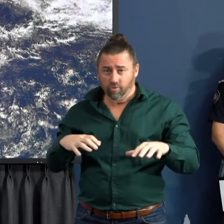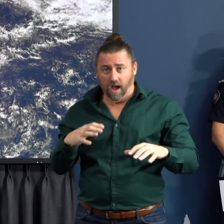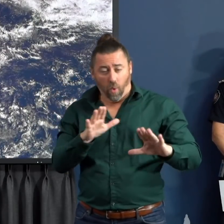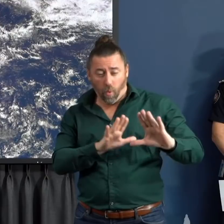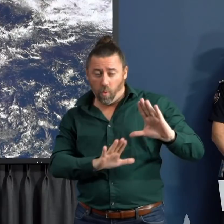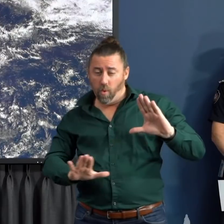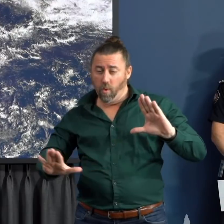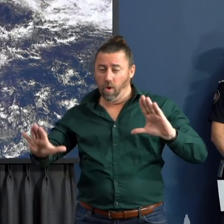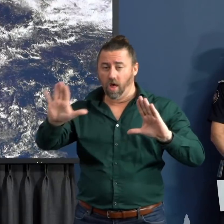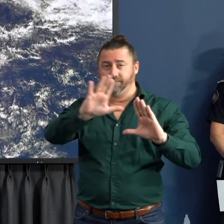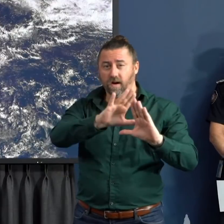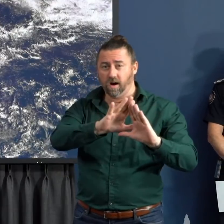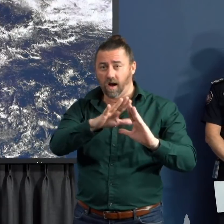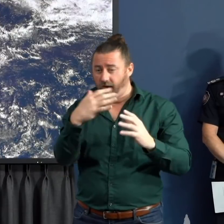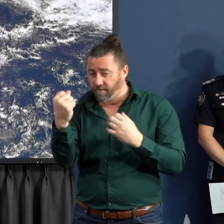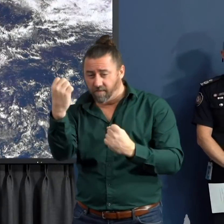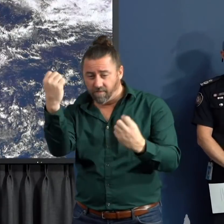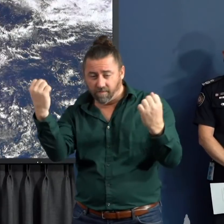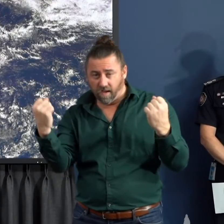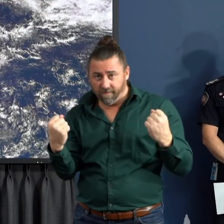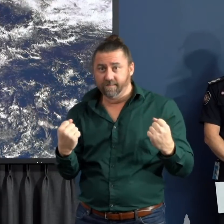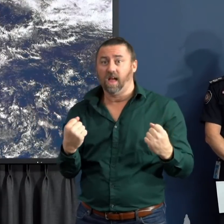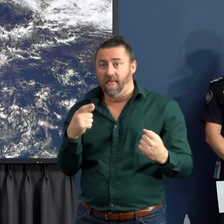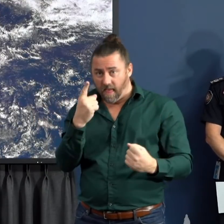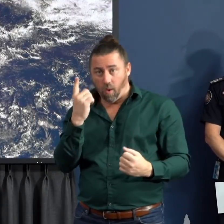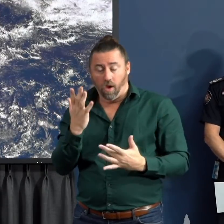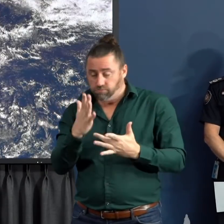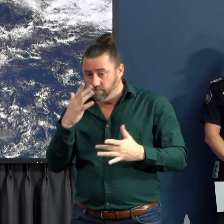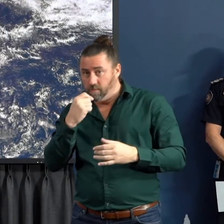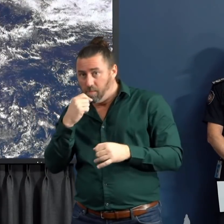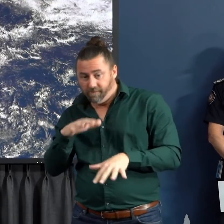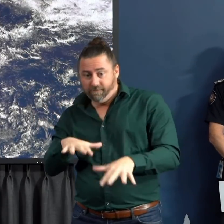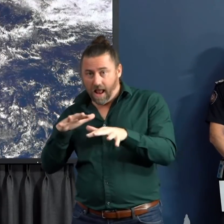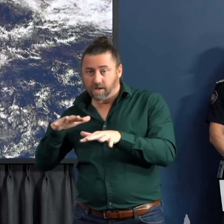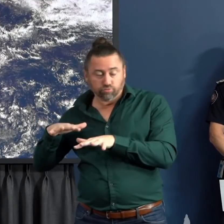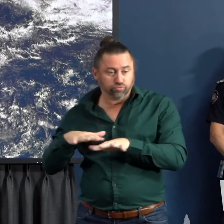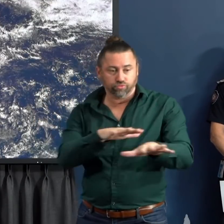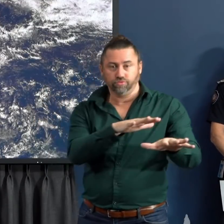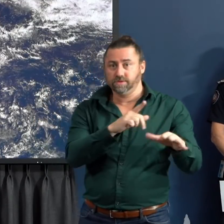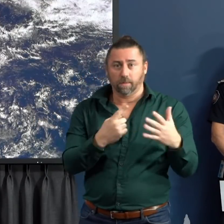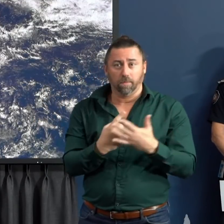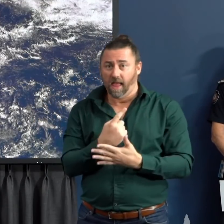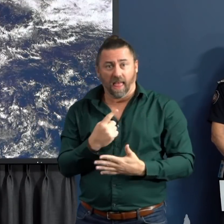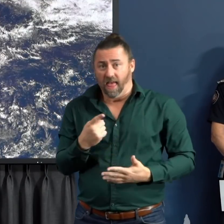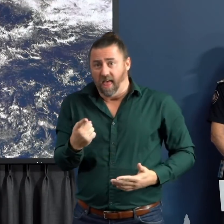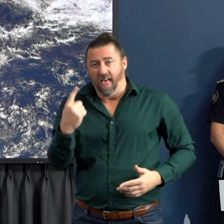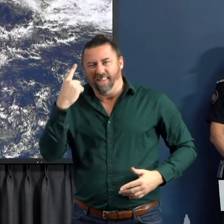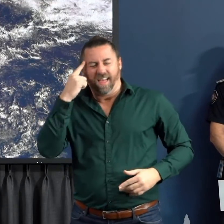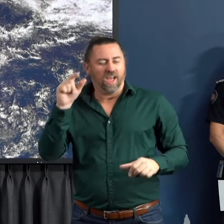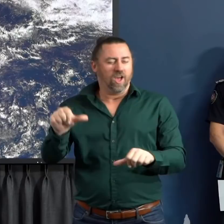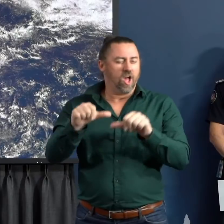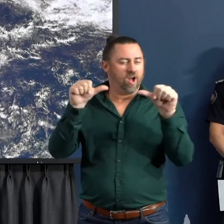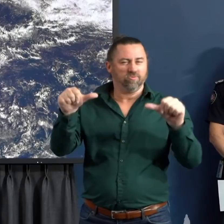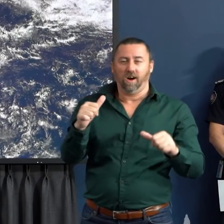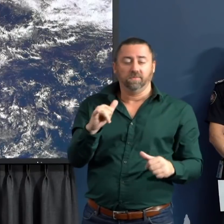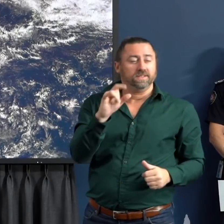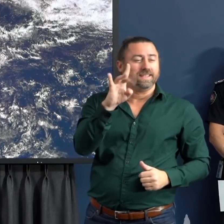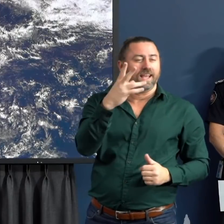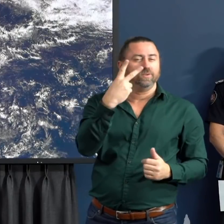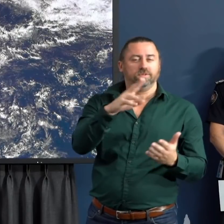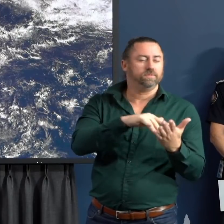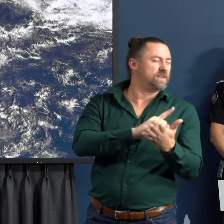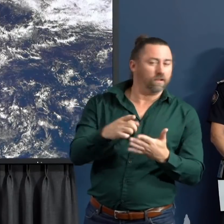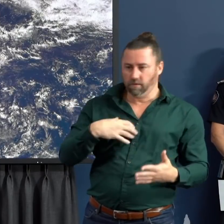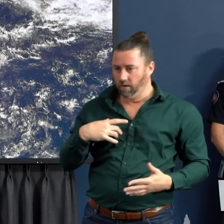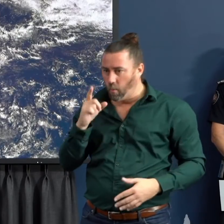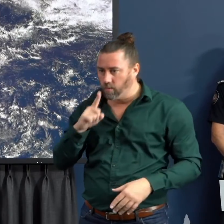and we're seeing significant flooding, including flash flooding, in all of those areas. It is a rapidly changing environment. We are still seeing